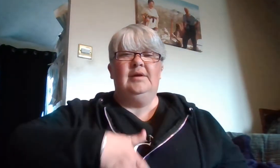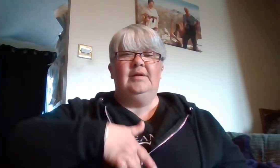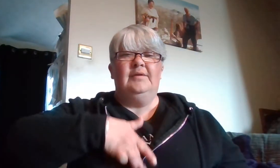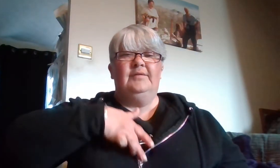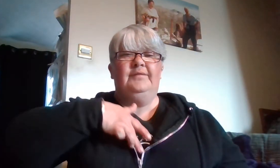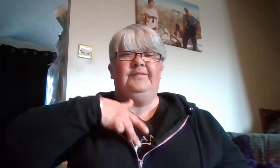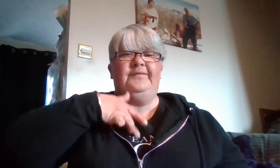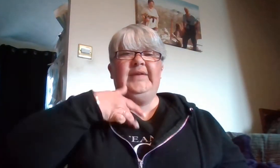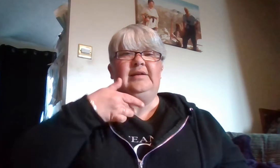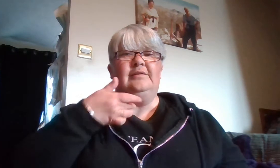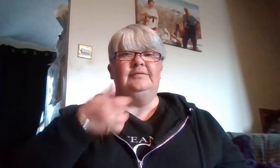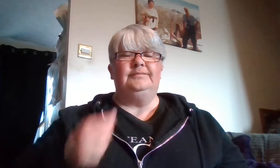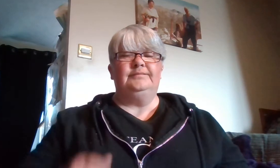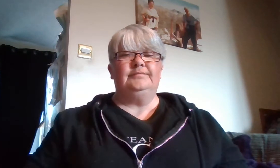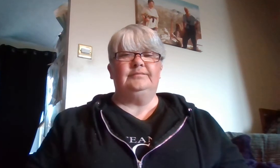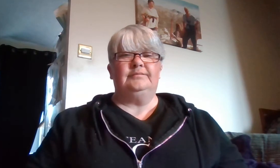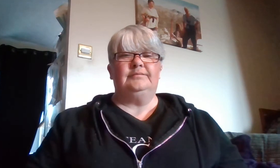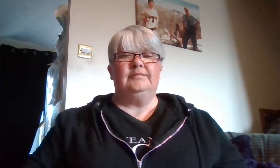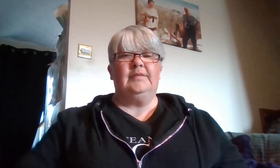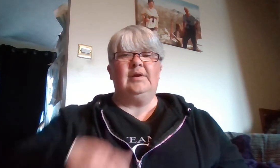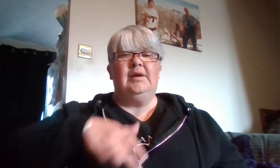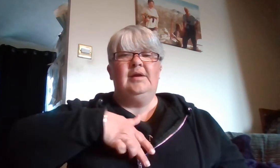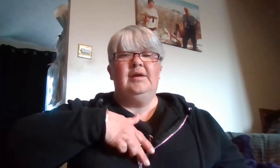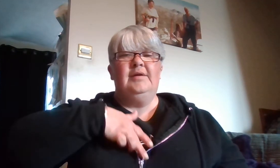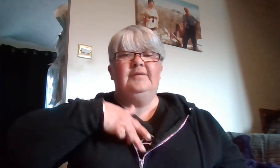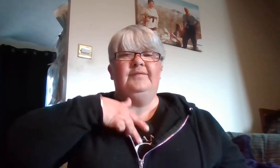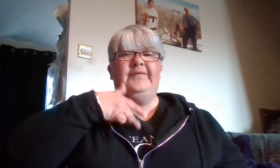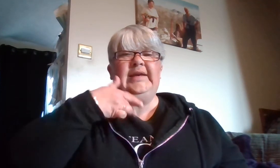Feel. Feel.